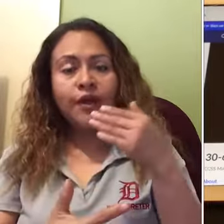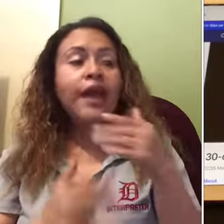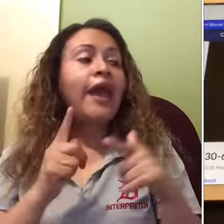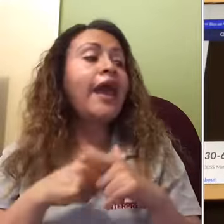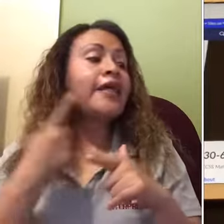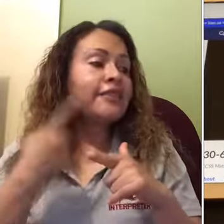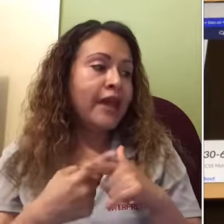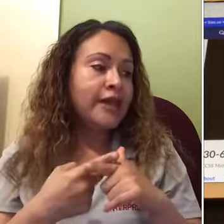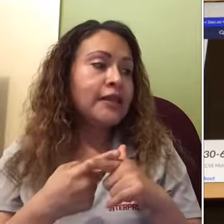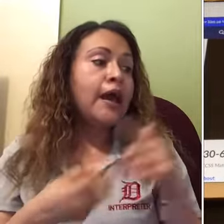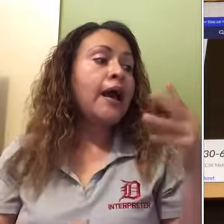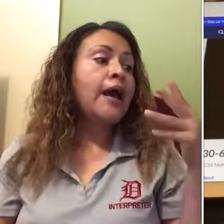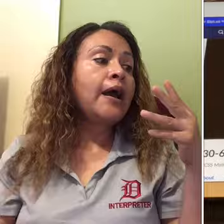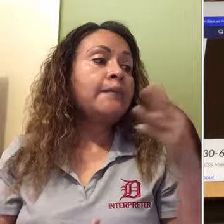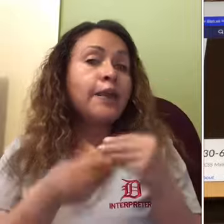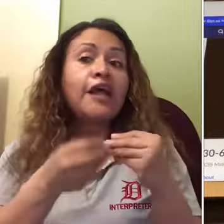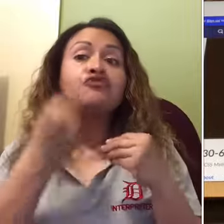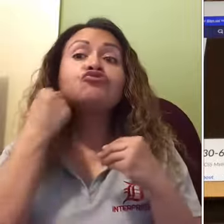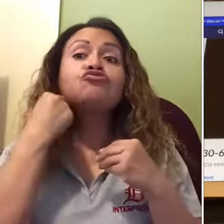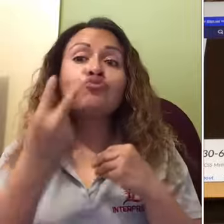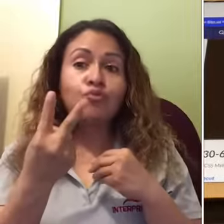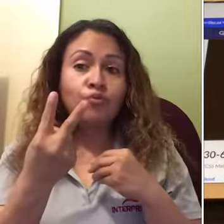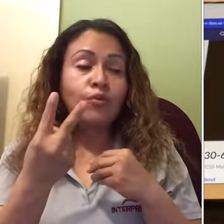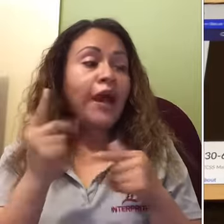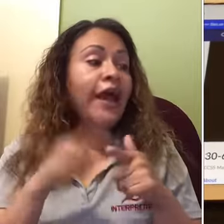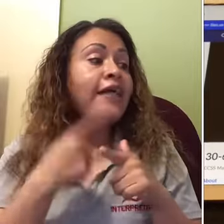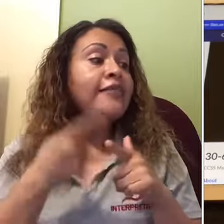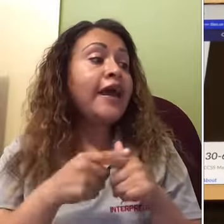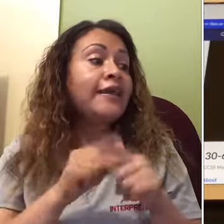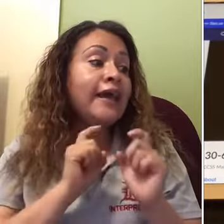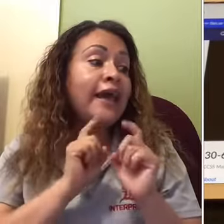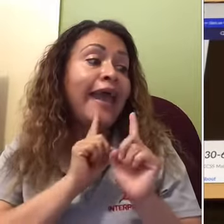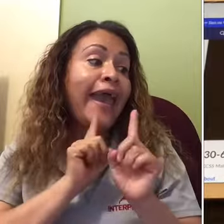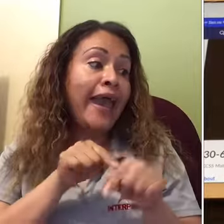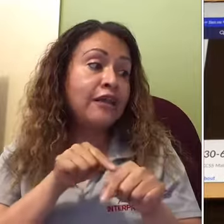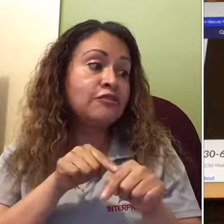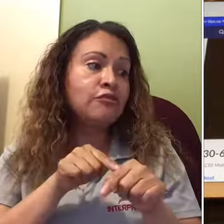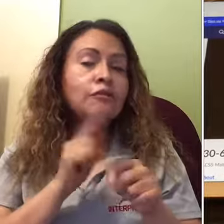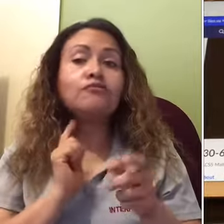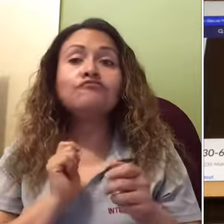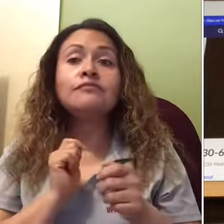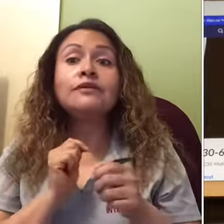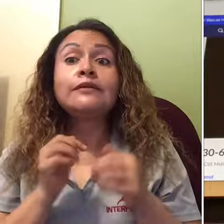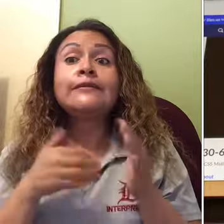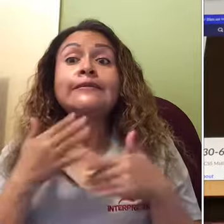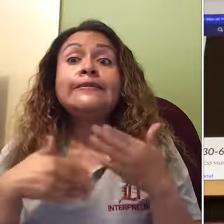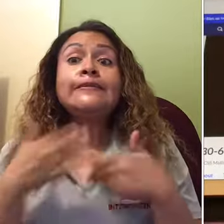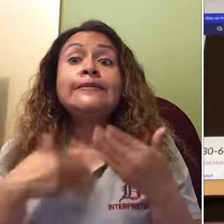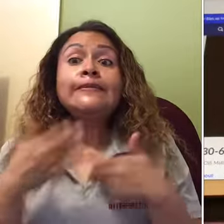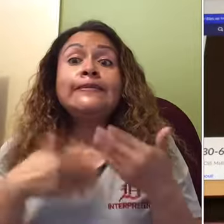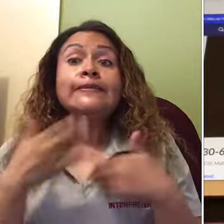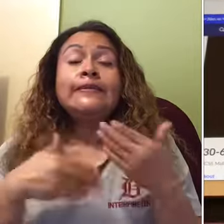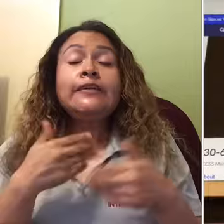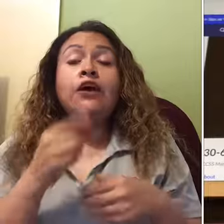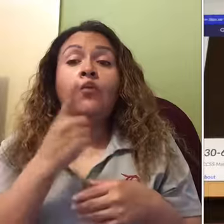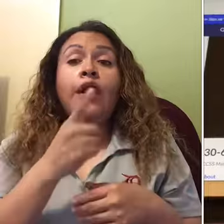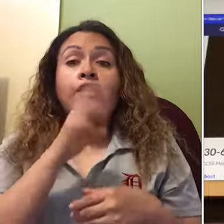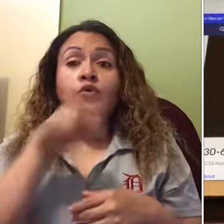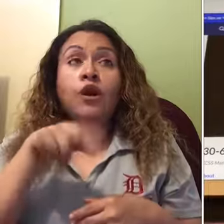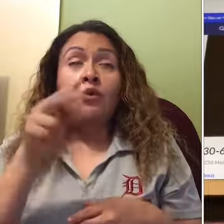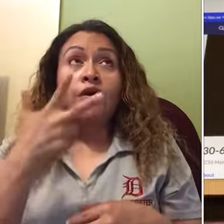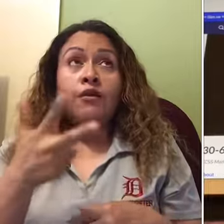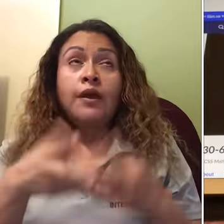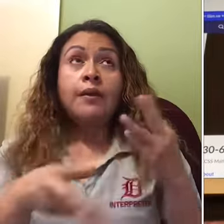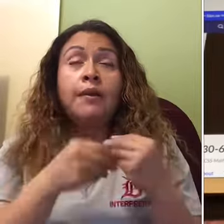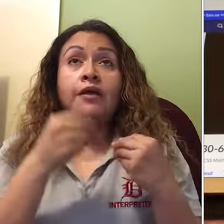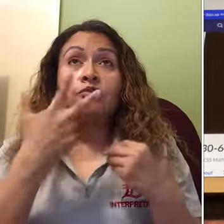plus 2. And so this gives us, this is the drum roll part now, so 1 square root of 3 plus 3